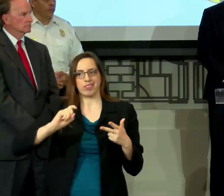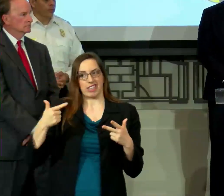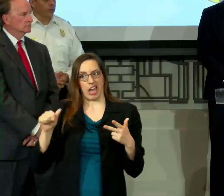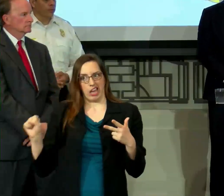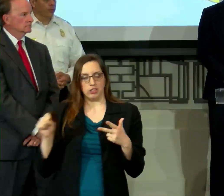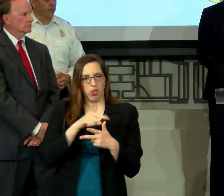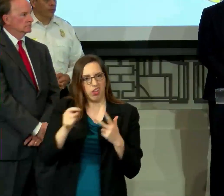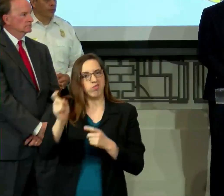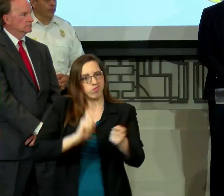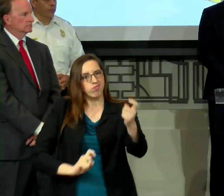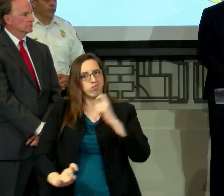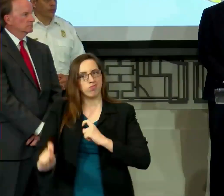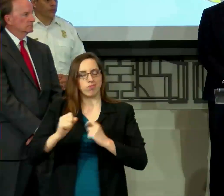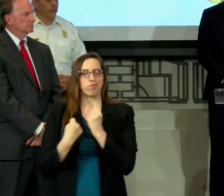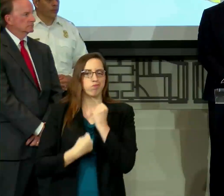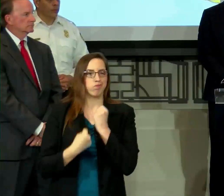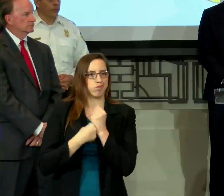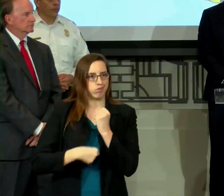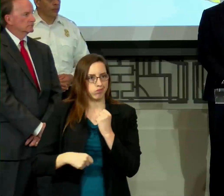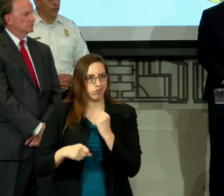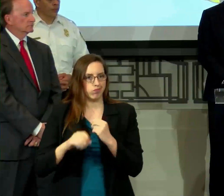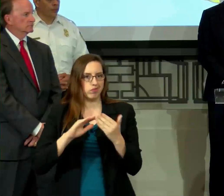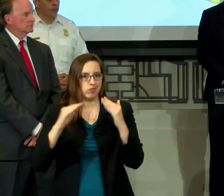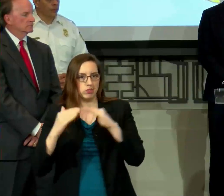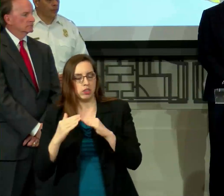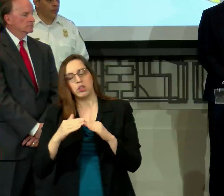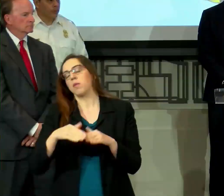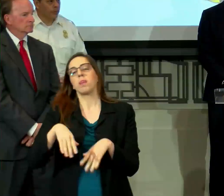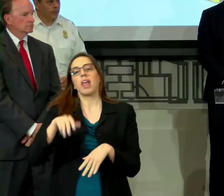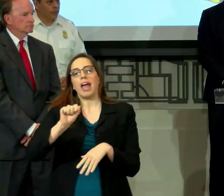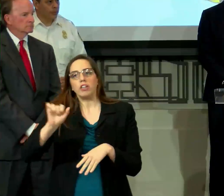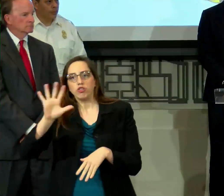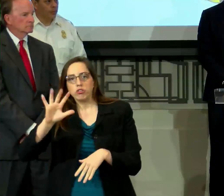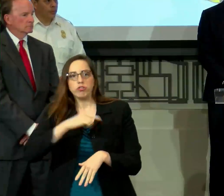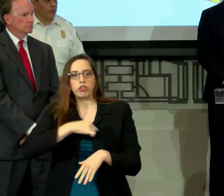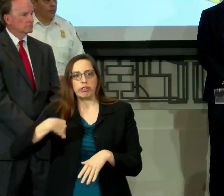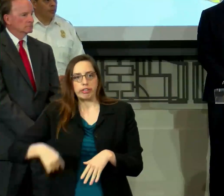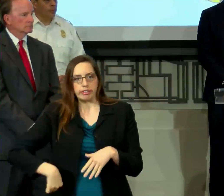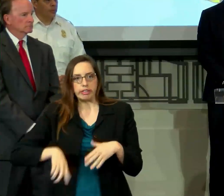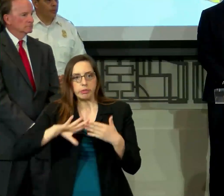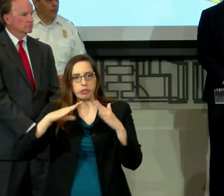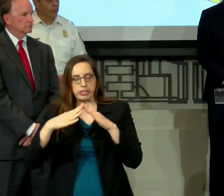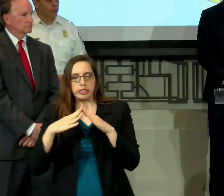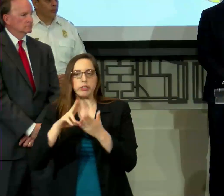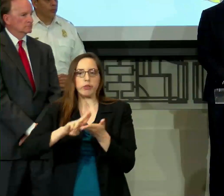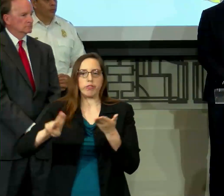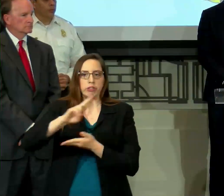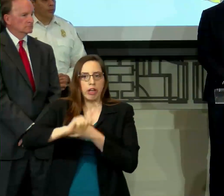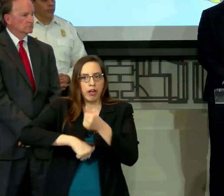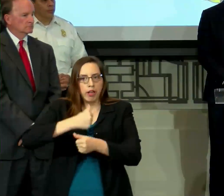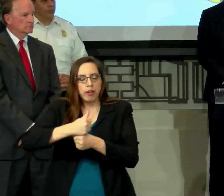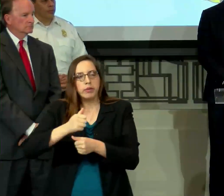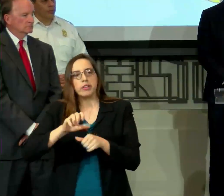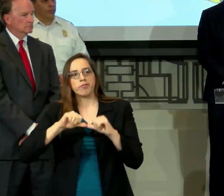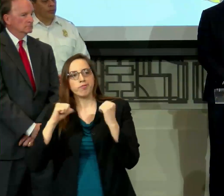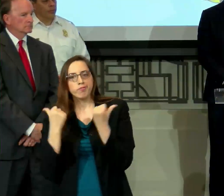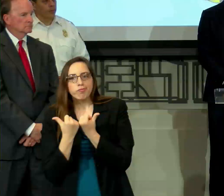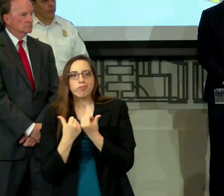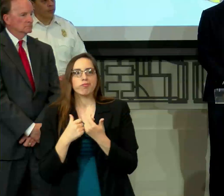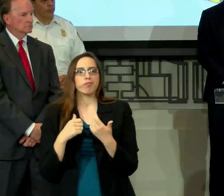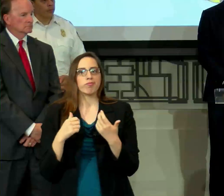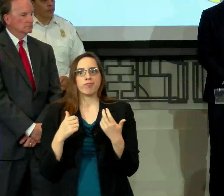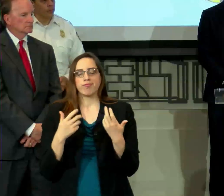then the Asian community, Chinese community from the University Alumni Association through